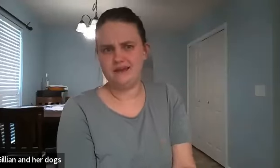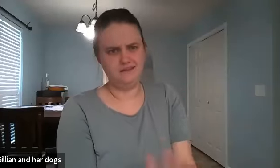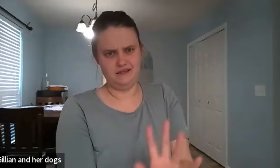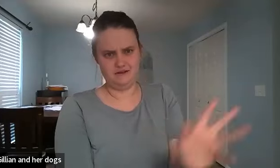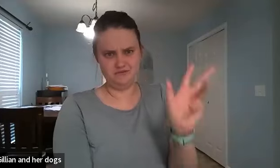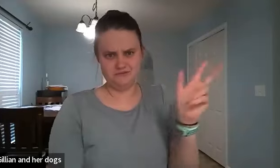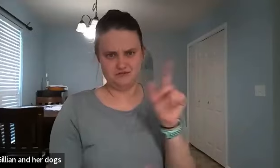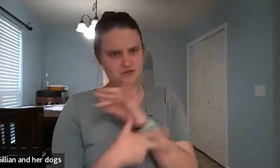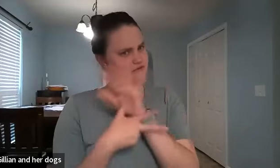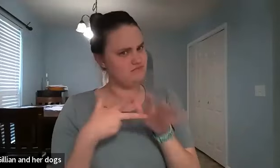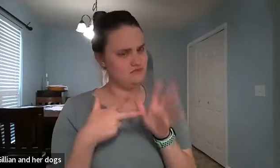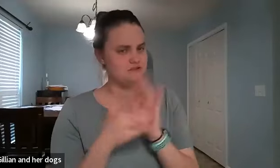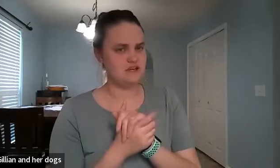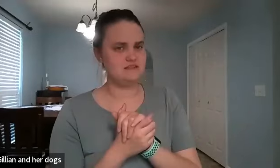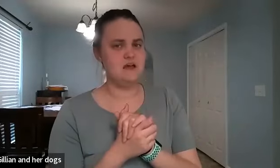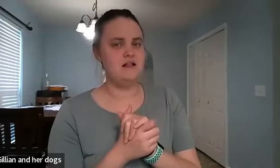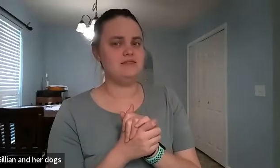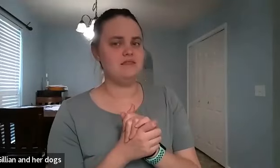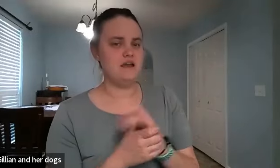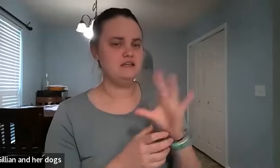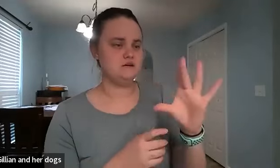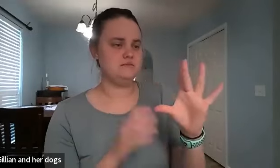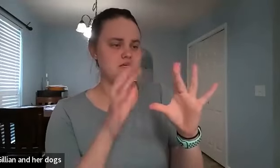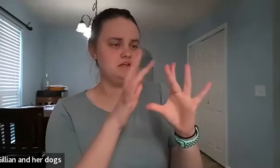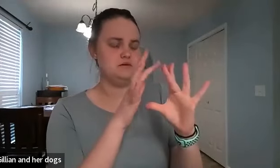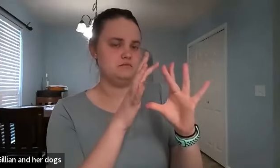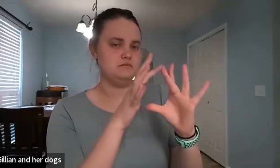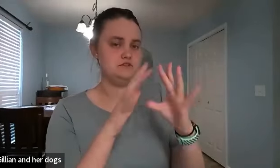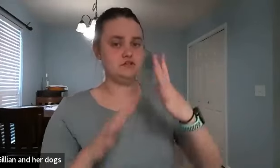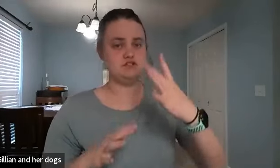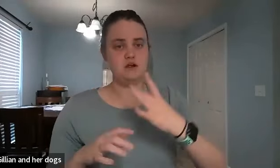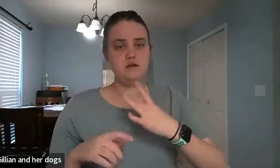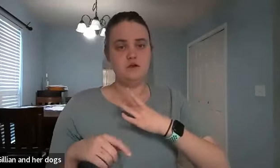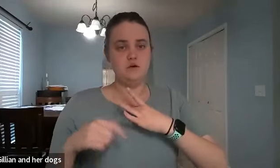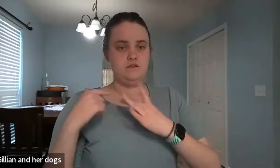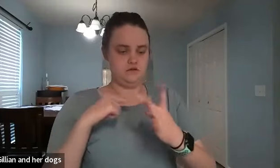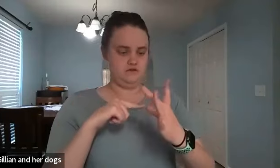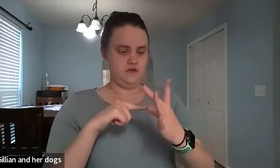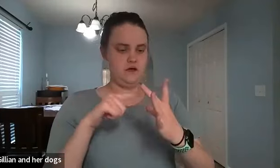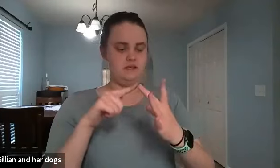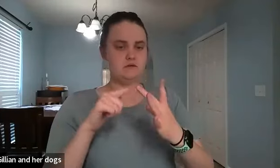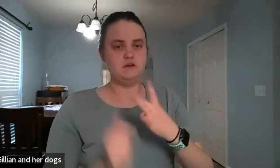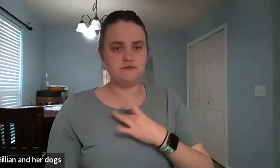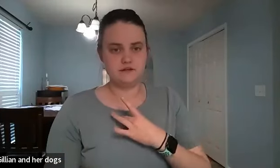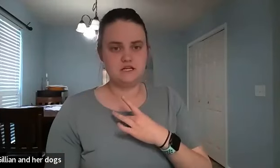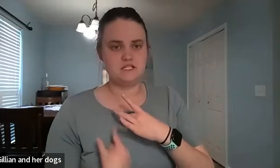add like here since we're doing those kinds. Like is going to be so you're going to start with your thumb and your middle finger